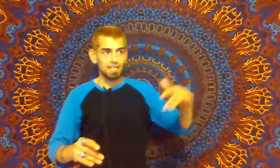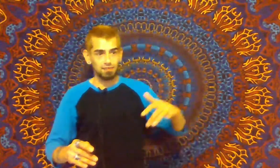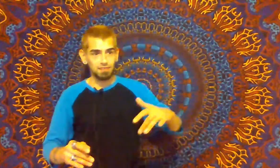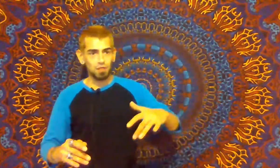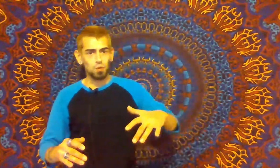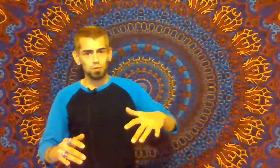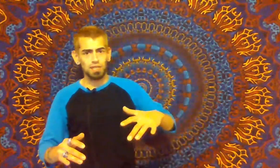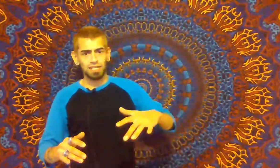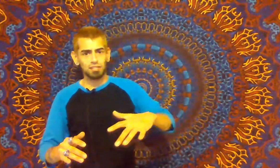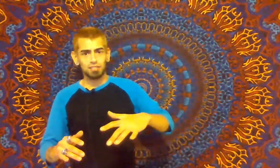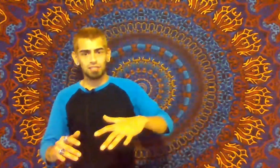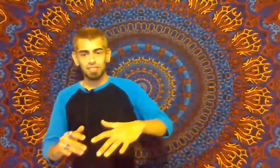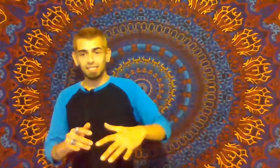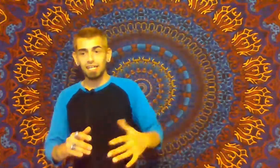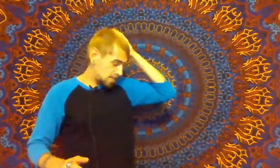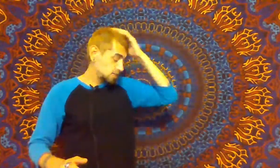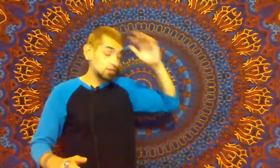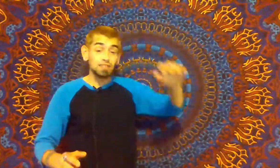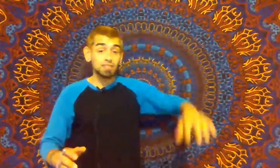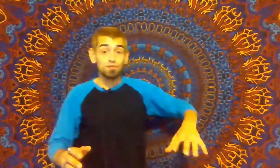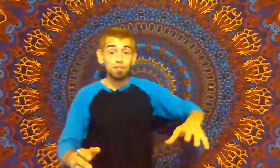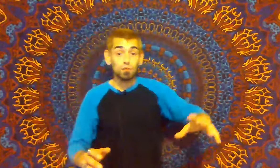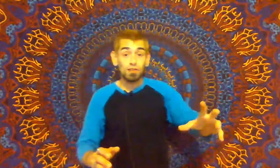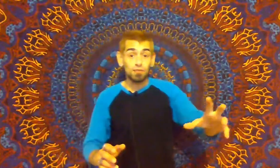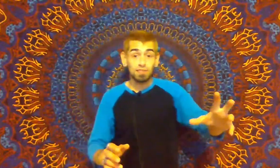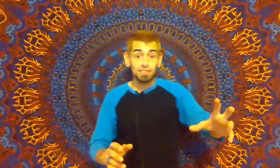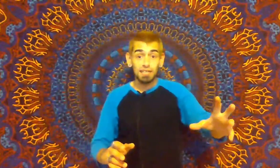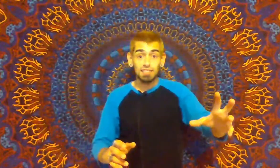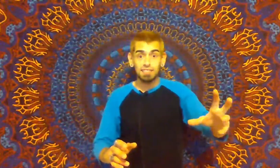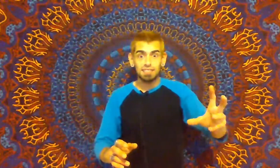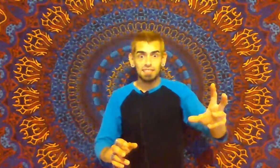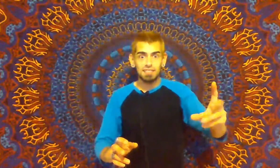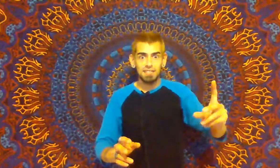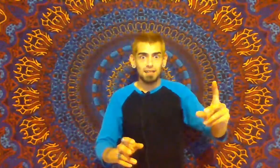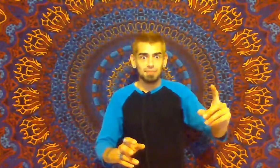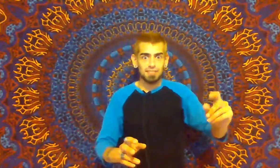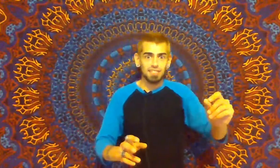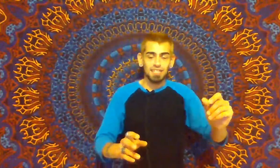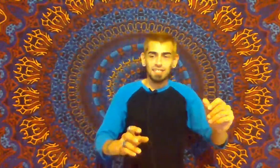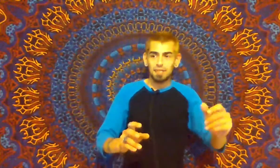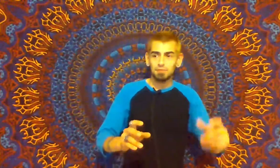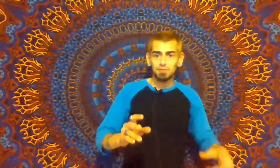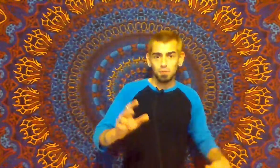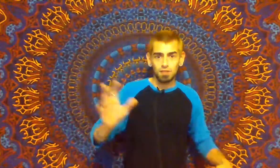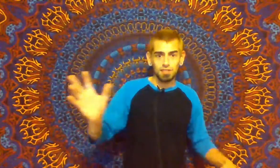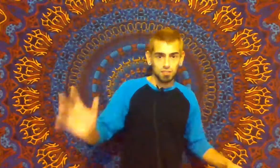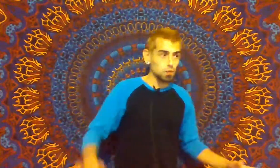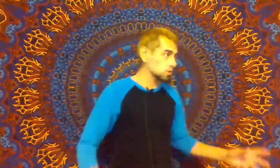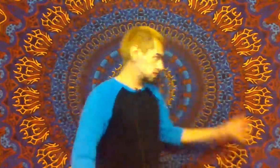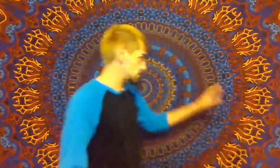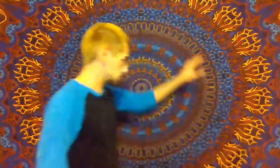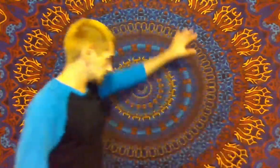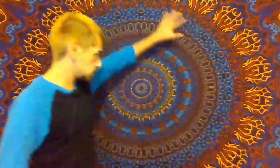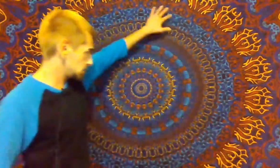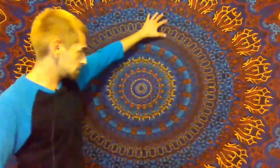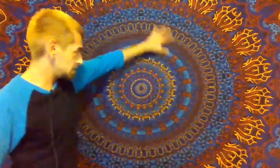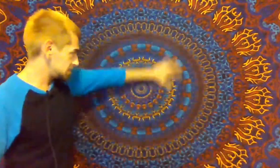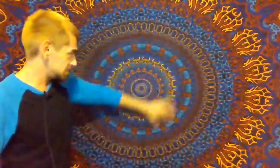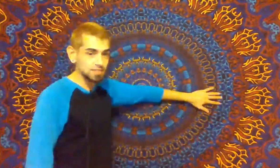of this old ancient city. So as he's running away from the skeletons and the zombies, he comes up to one of these doors that looks like one of these. As